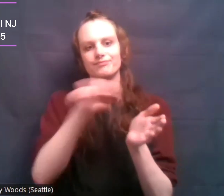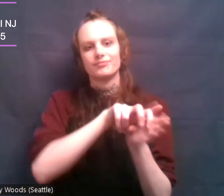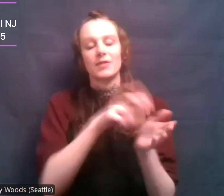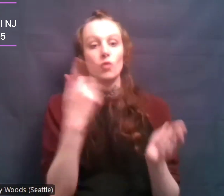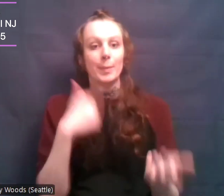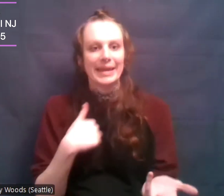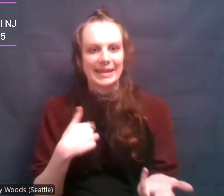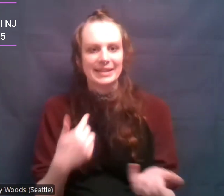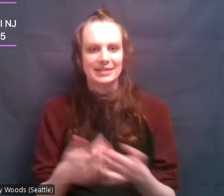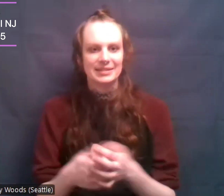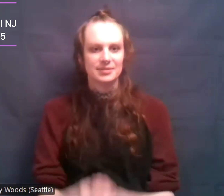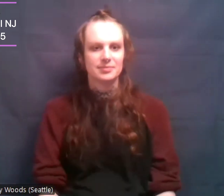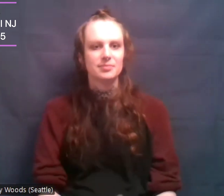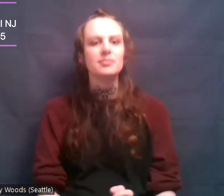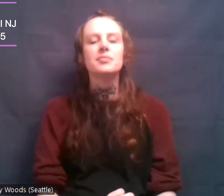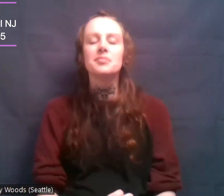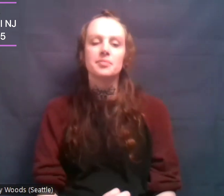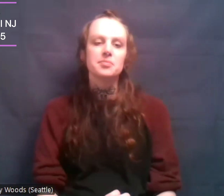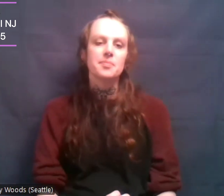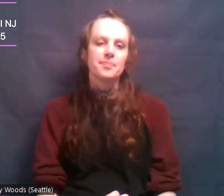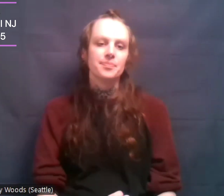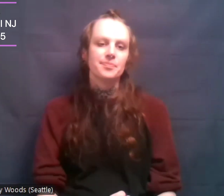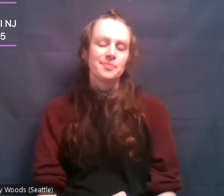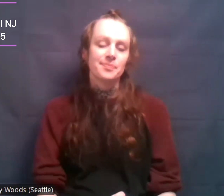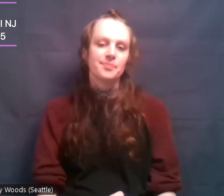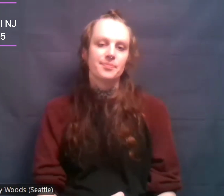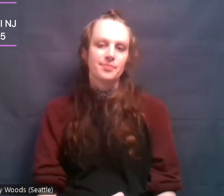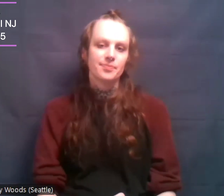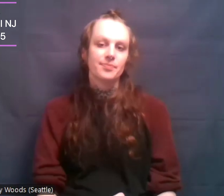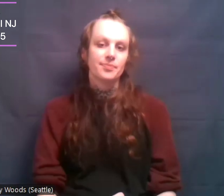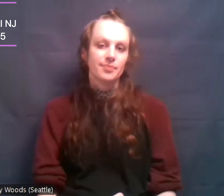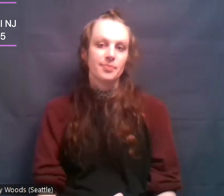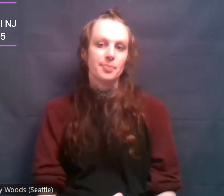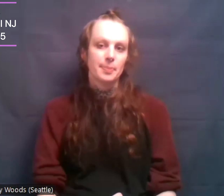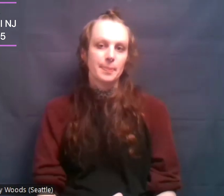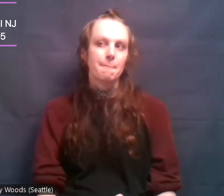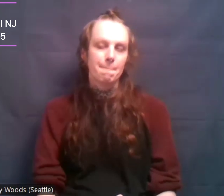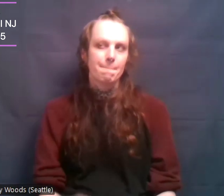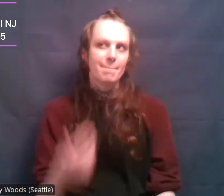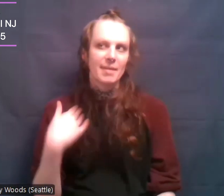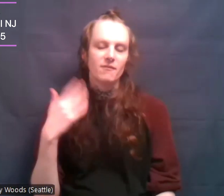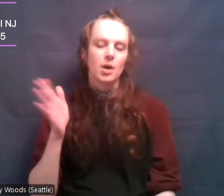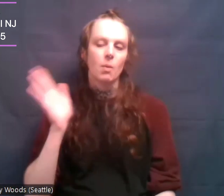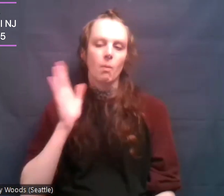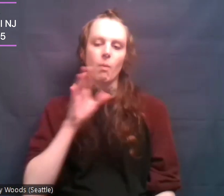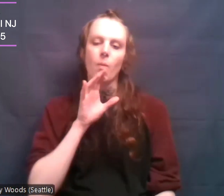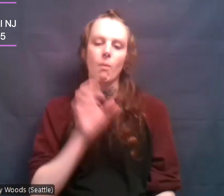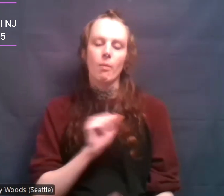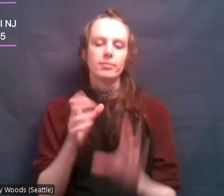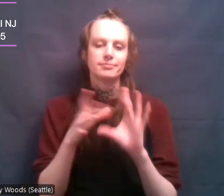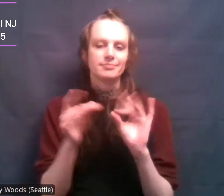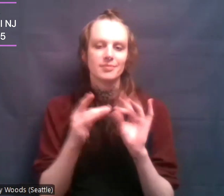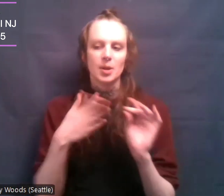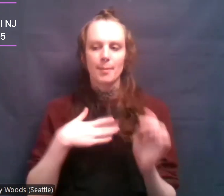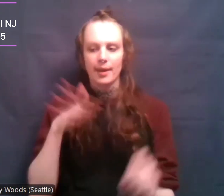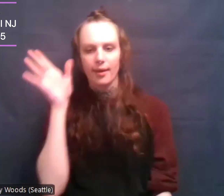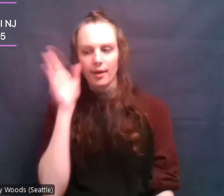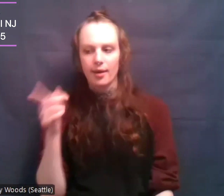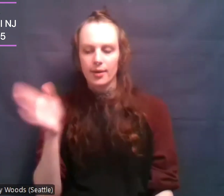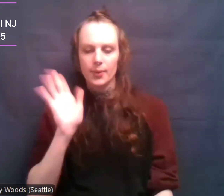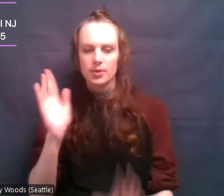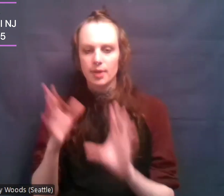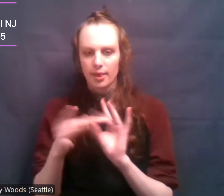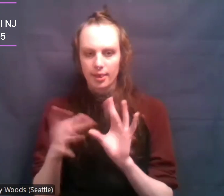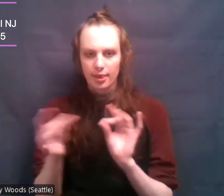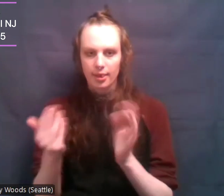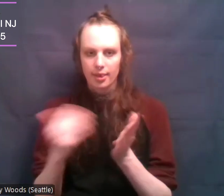like there's this old there's this old saying that my dad always used to say. And